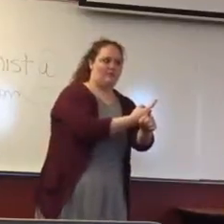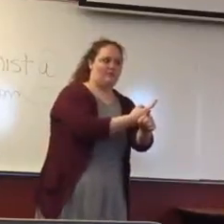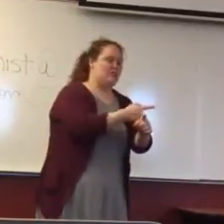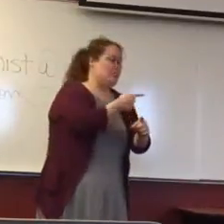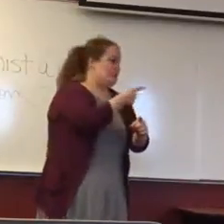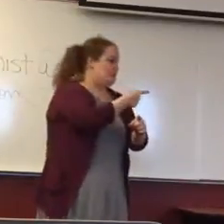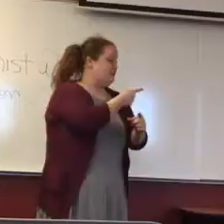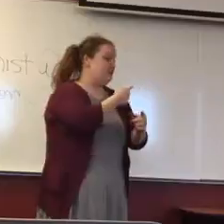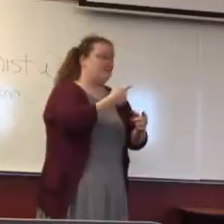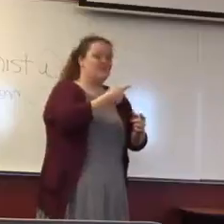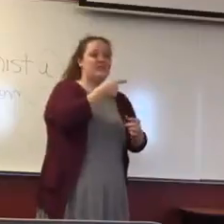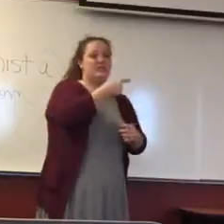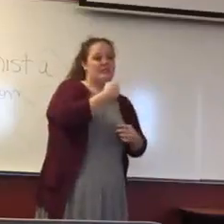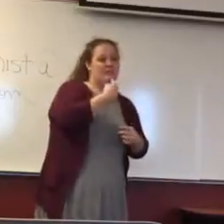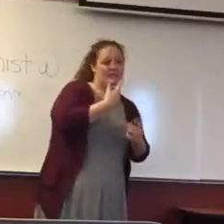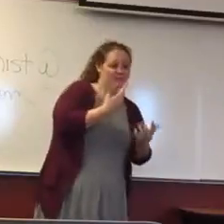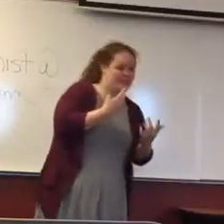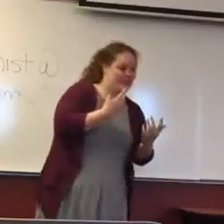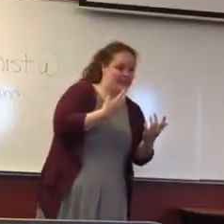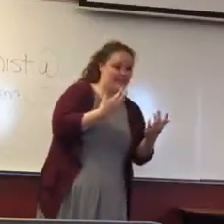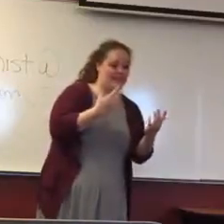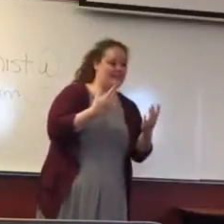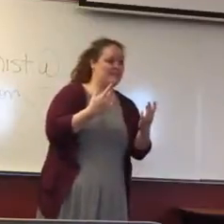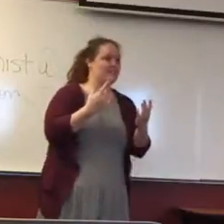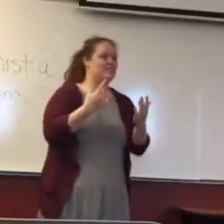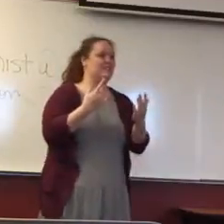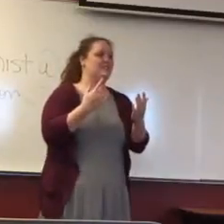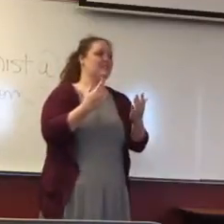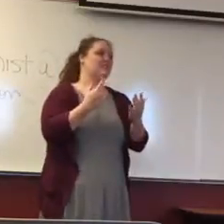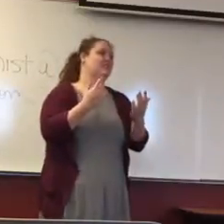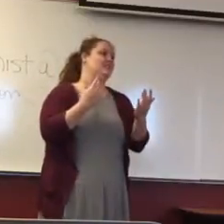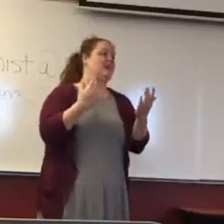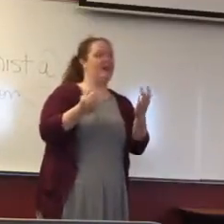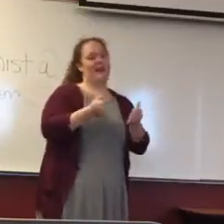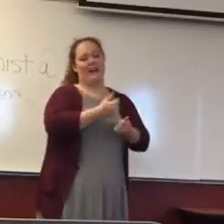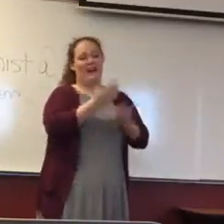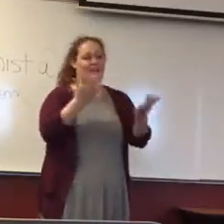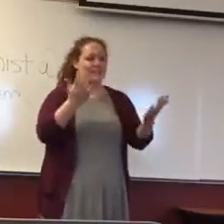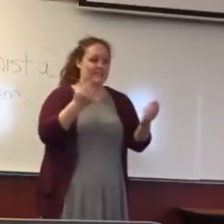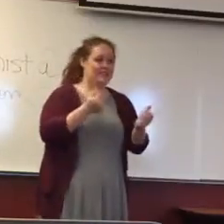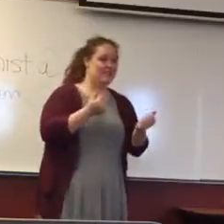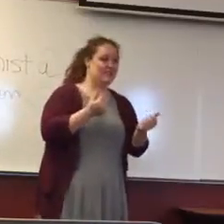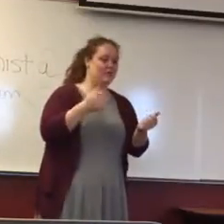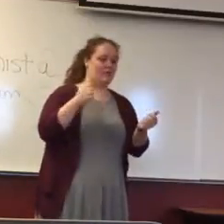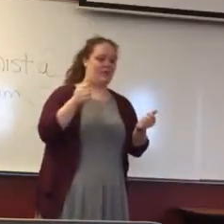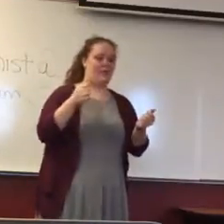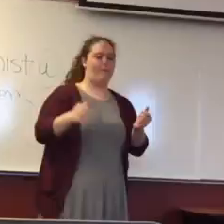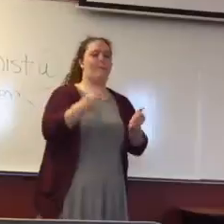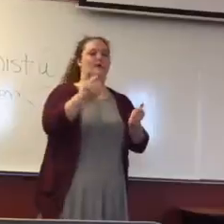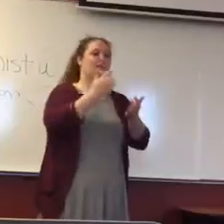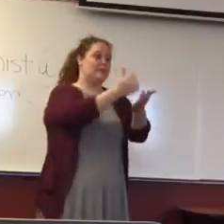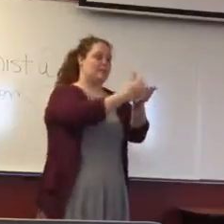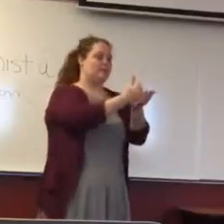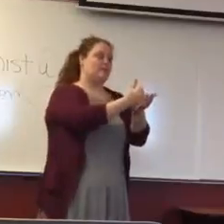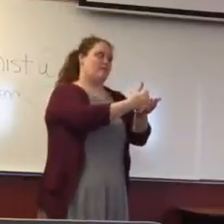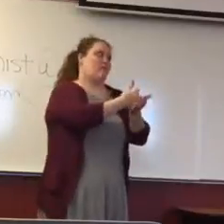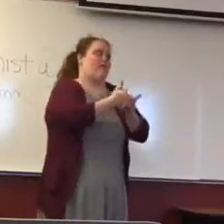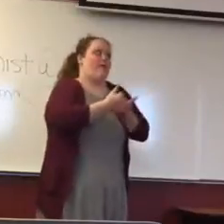you found makes you feel more comfortable, or do you have a strategy you would like to share? I like to say that I can't,